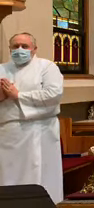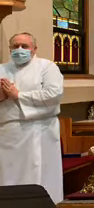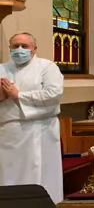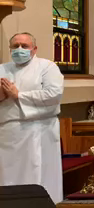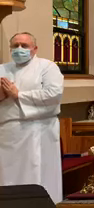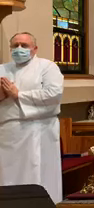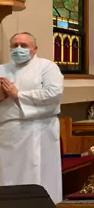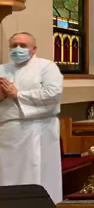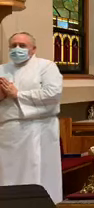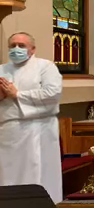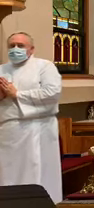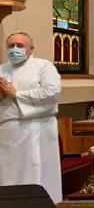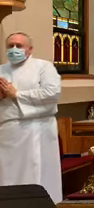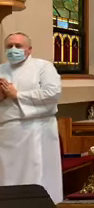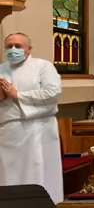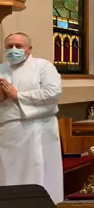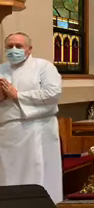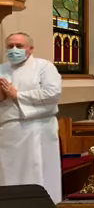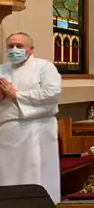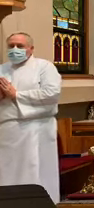The body of Christ.